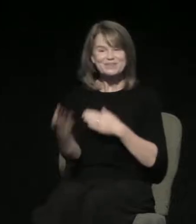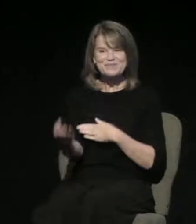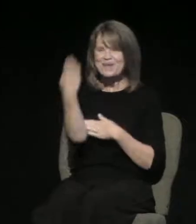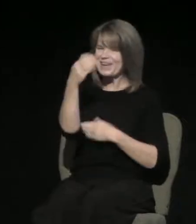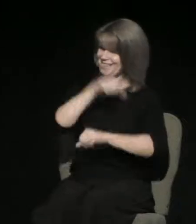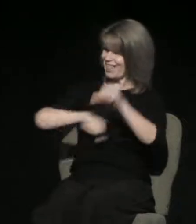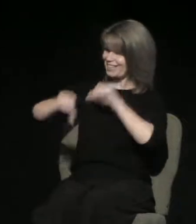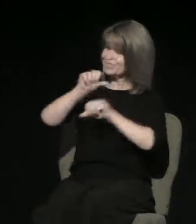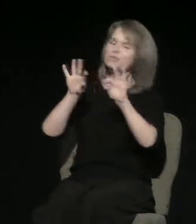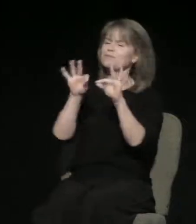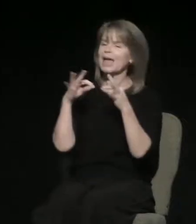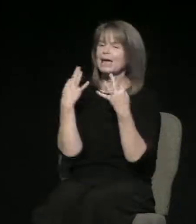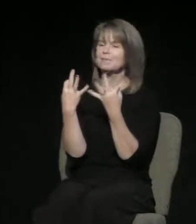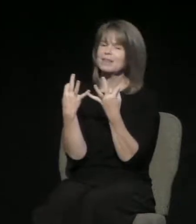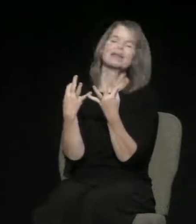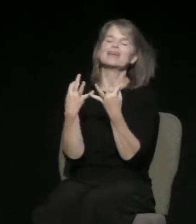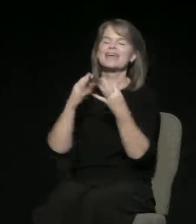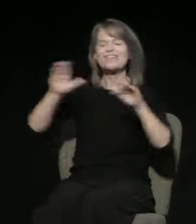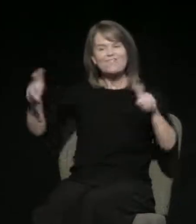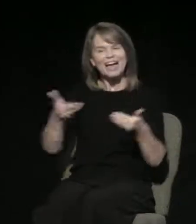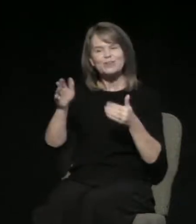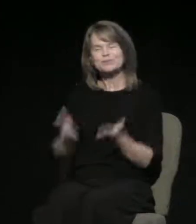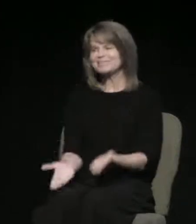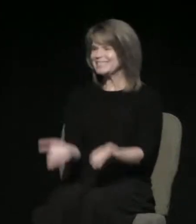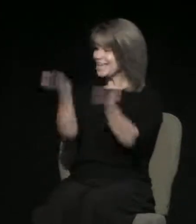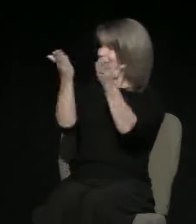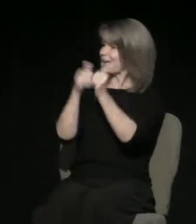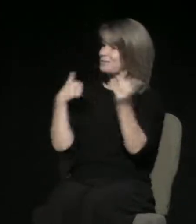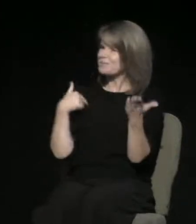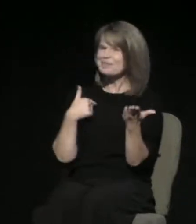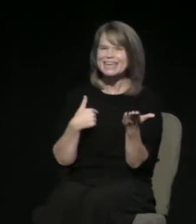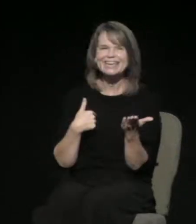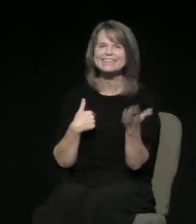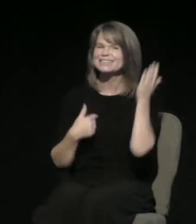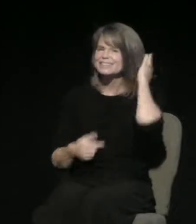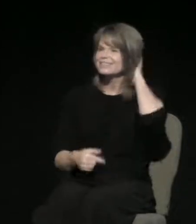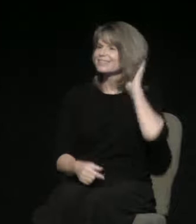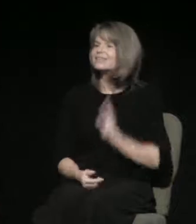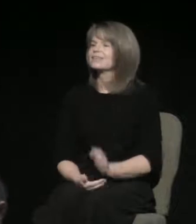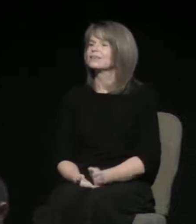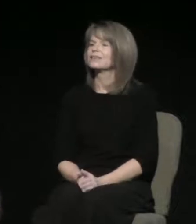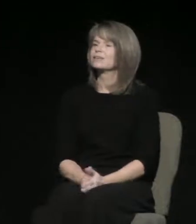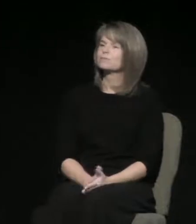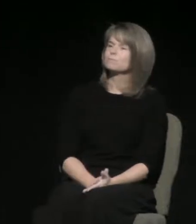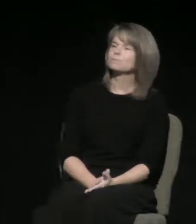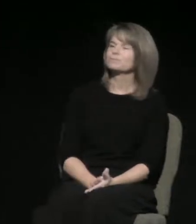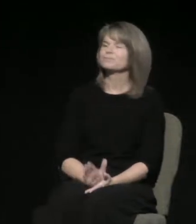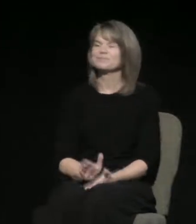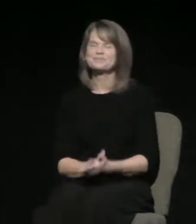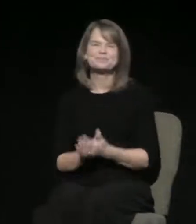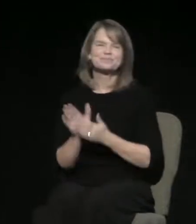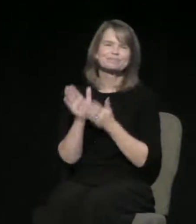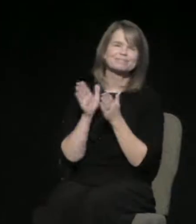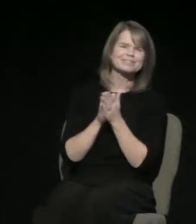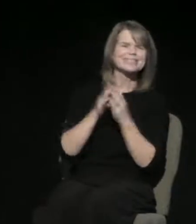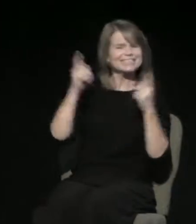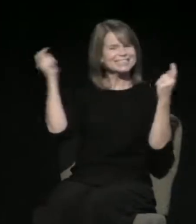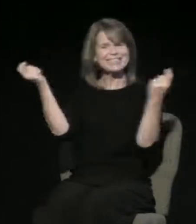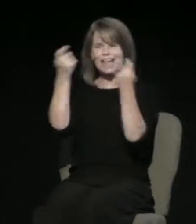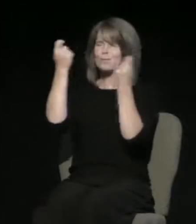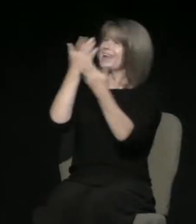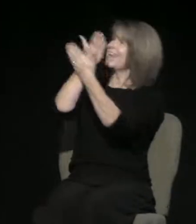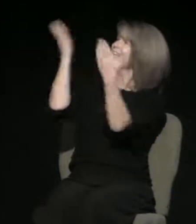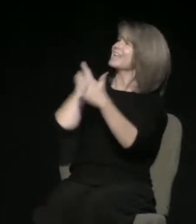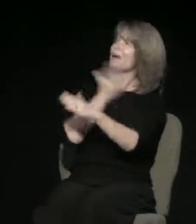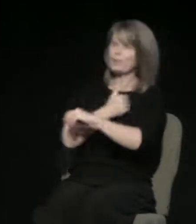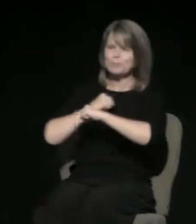Good morning, Fellowship family. I'm going to invite you to stand and sing and celebrate the shelter that we have in Jesus